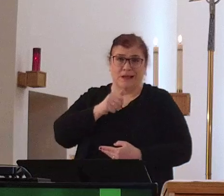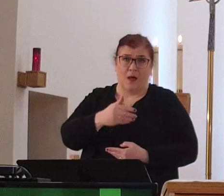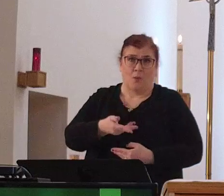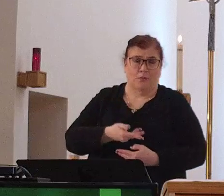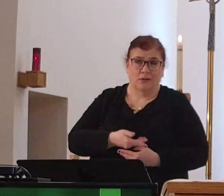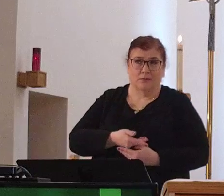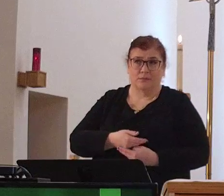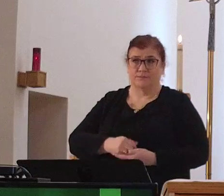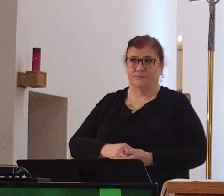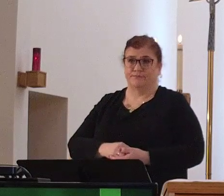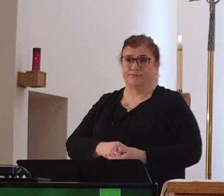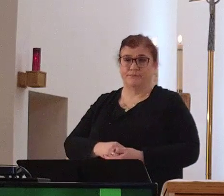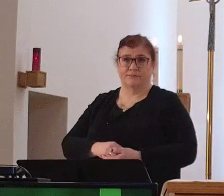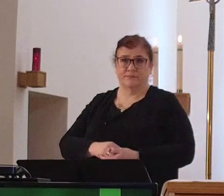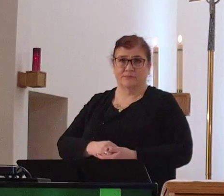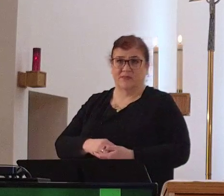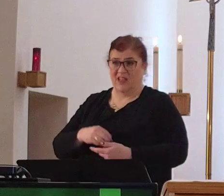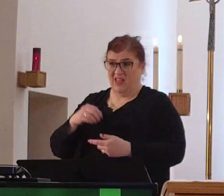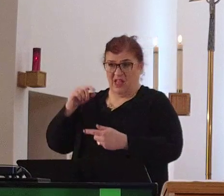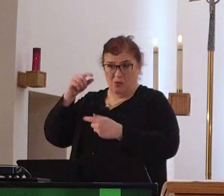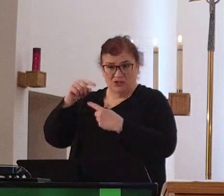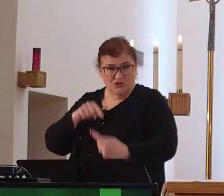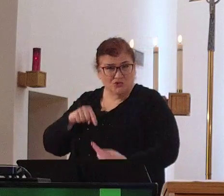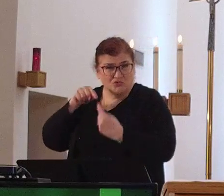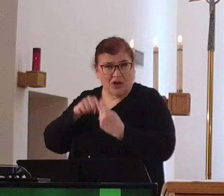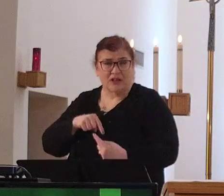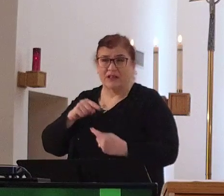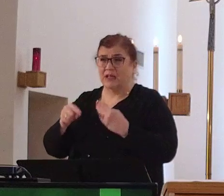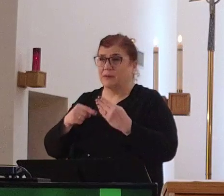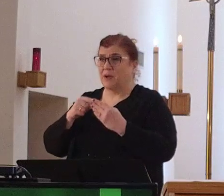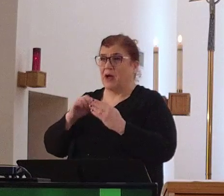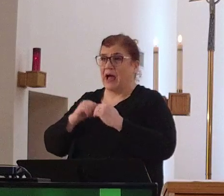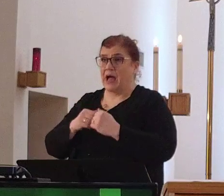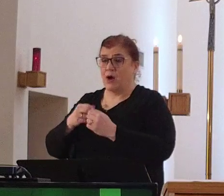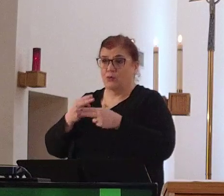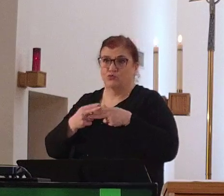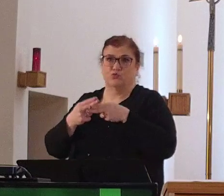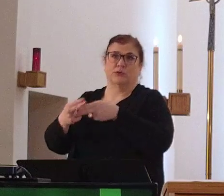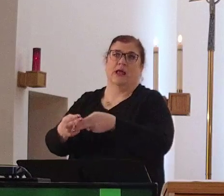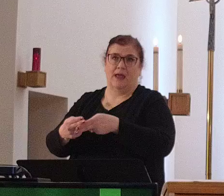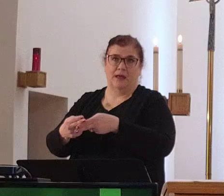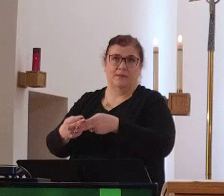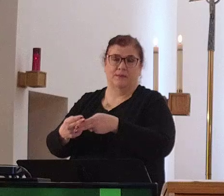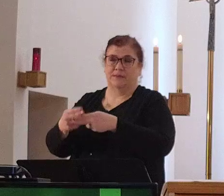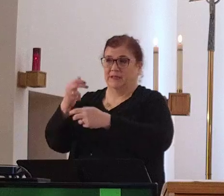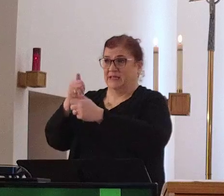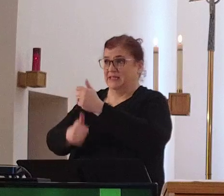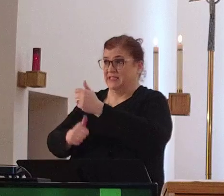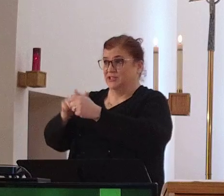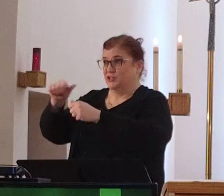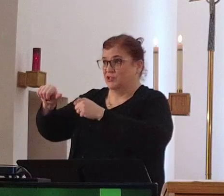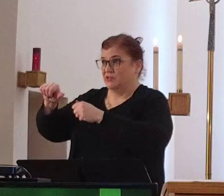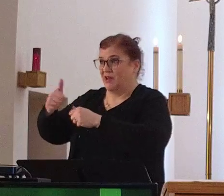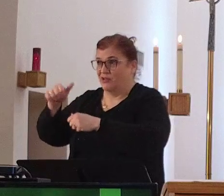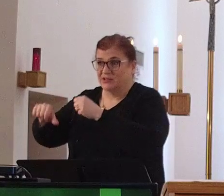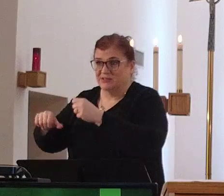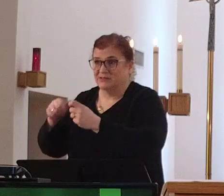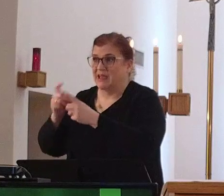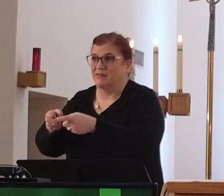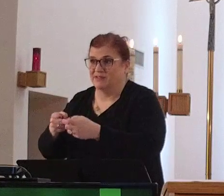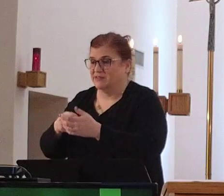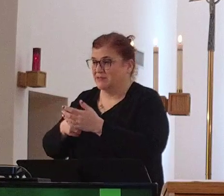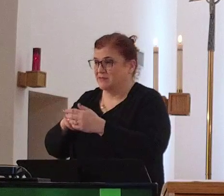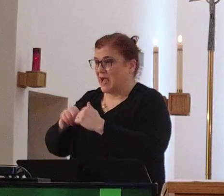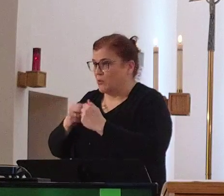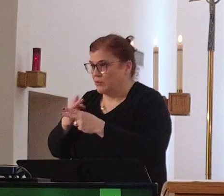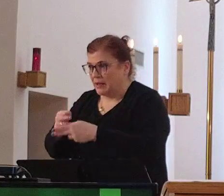not. They were struggling over how to name what each other's gifts are,